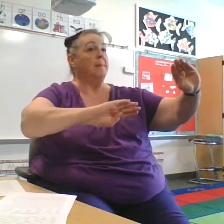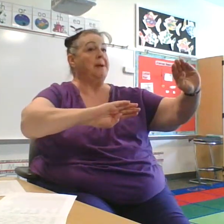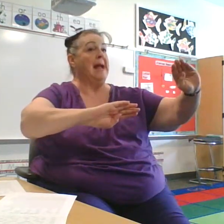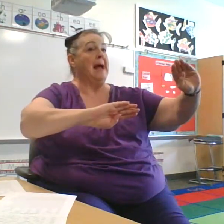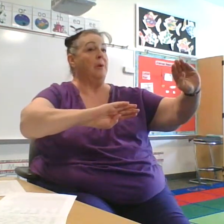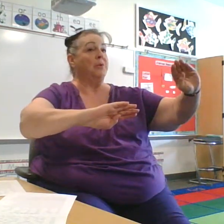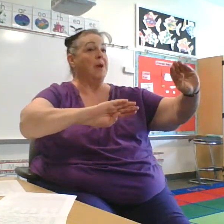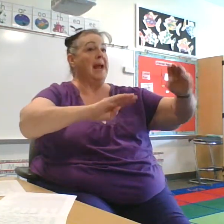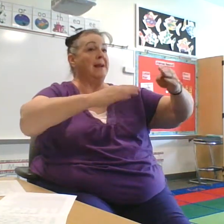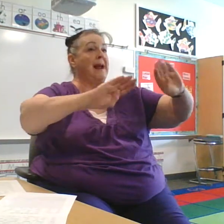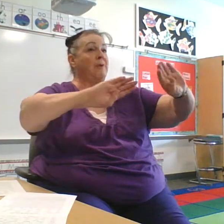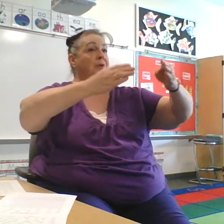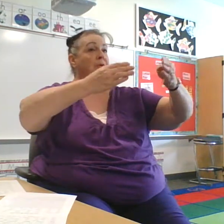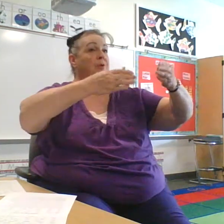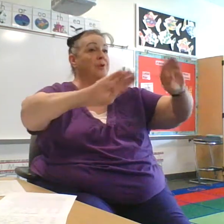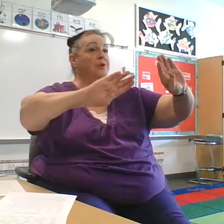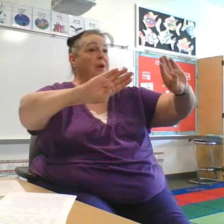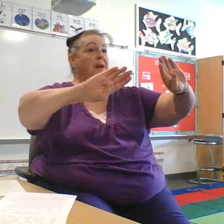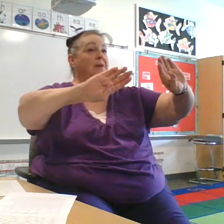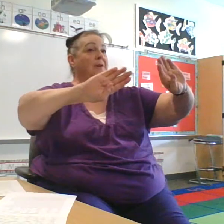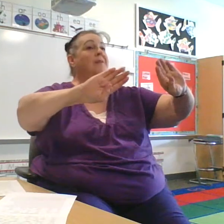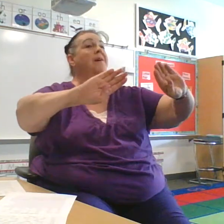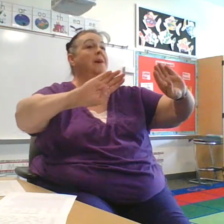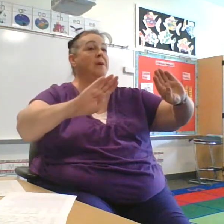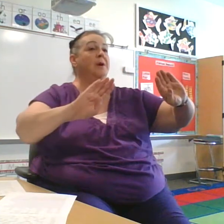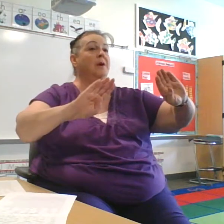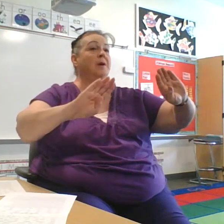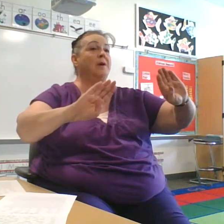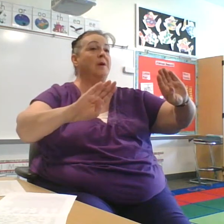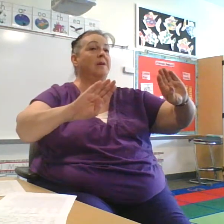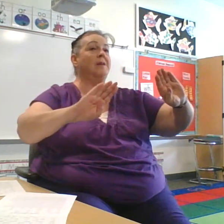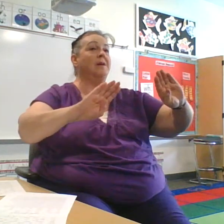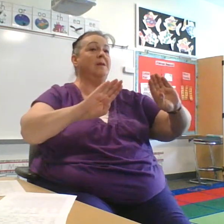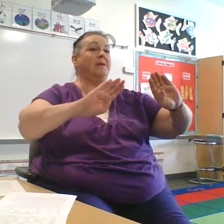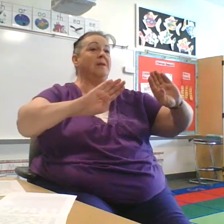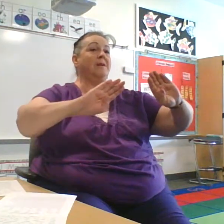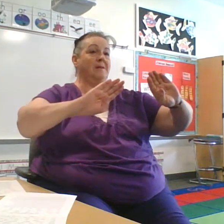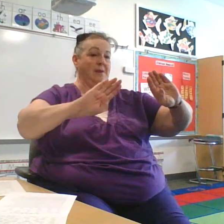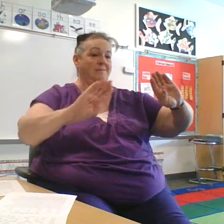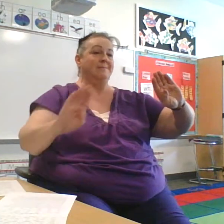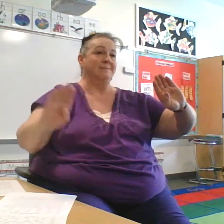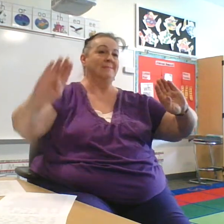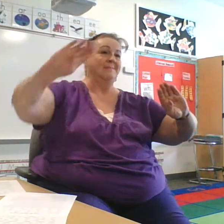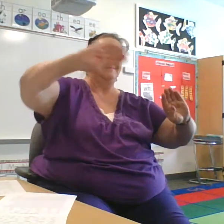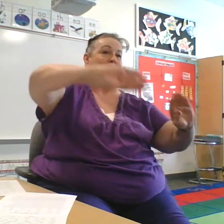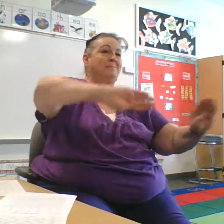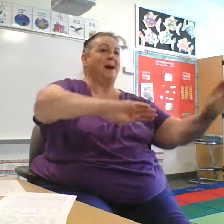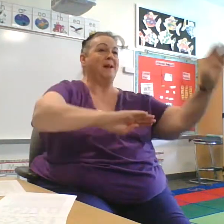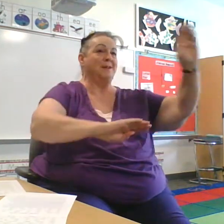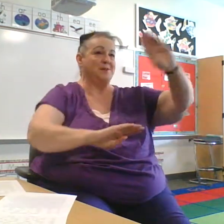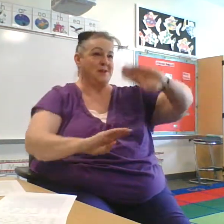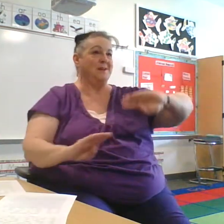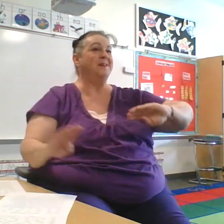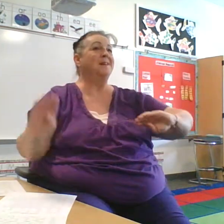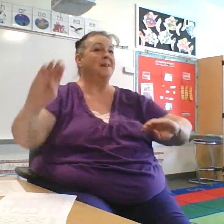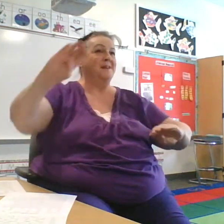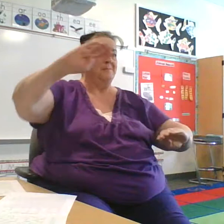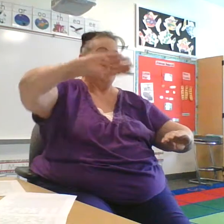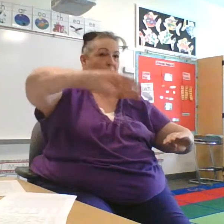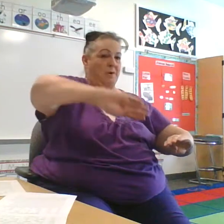B out, hand out. Turn your hand. There you go. Yeah, biology. Pour them